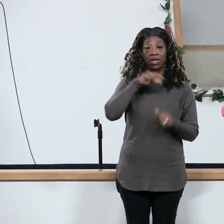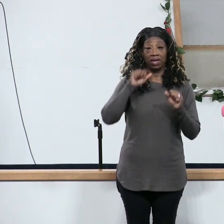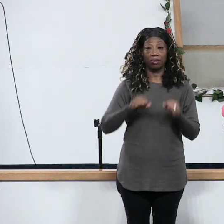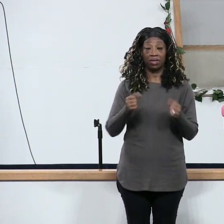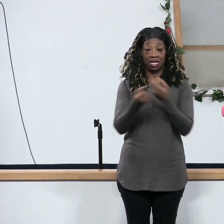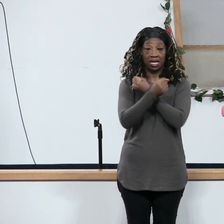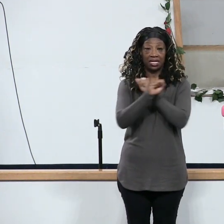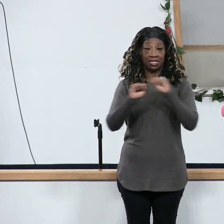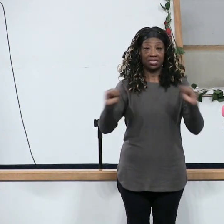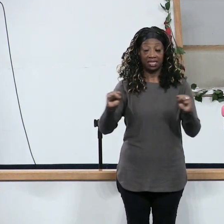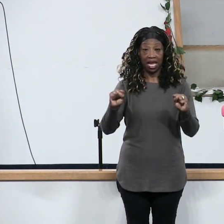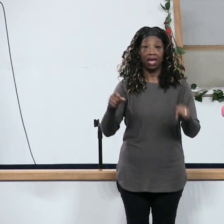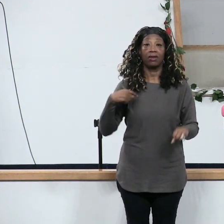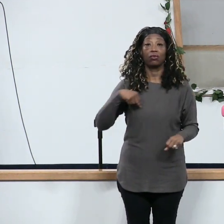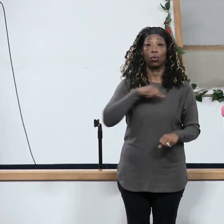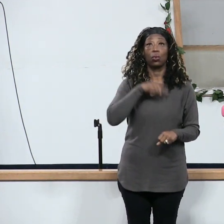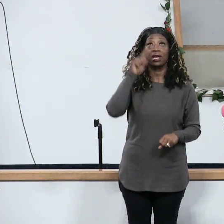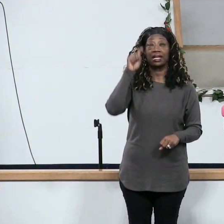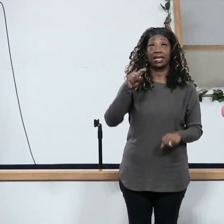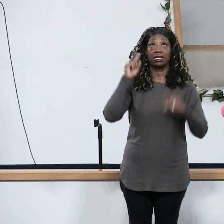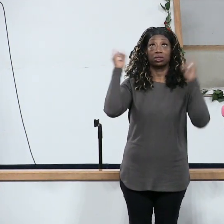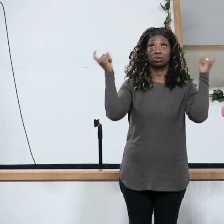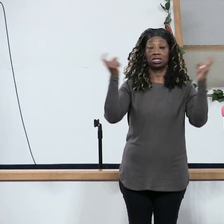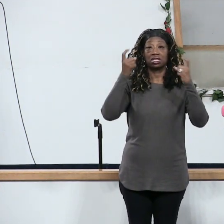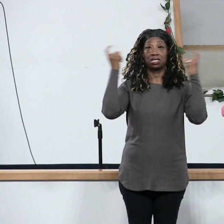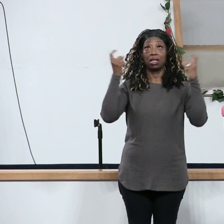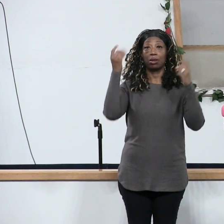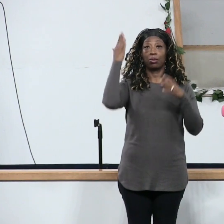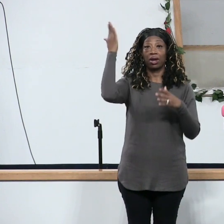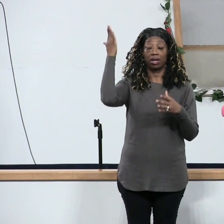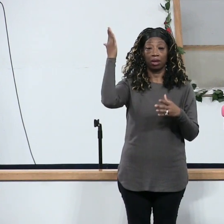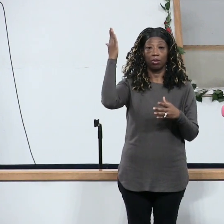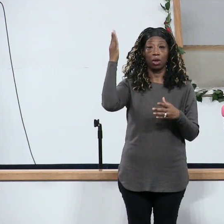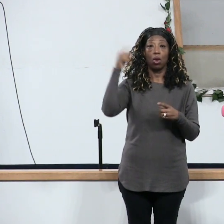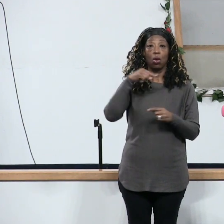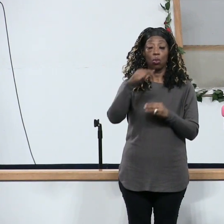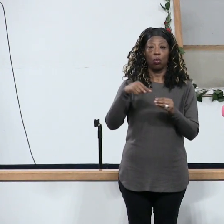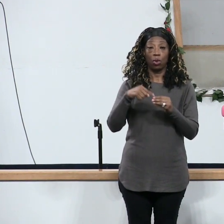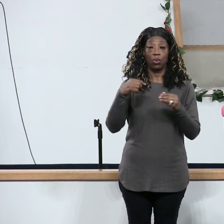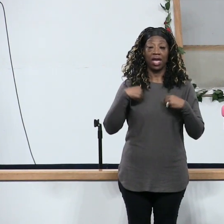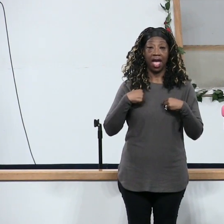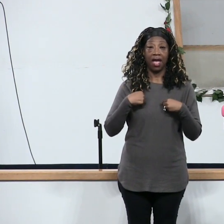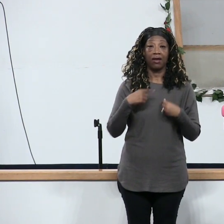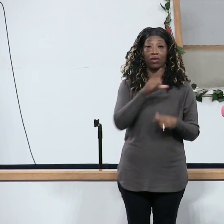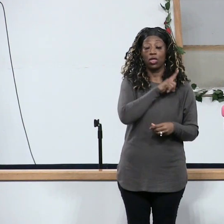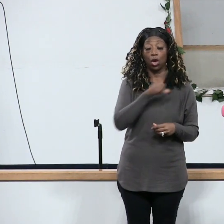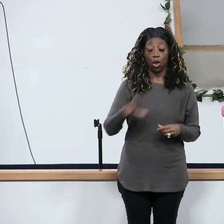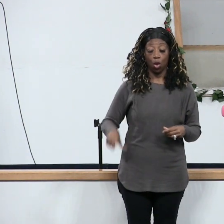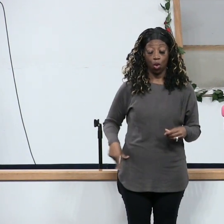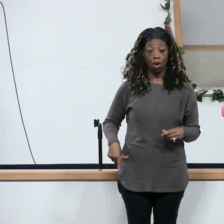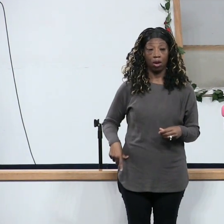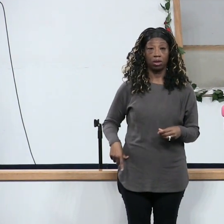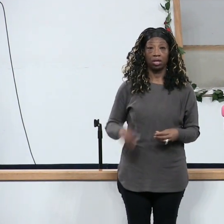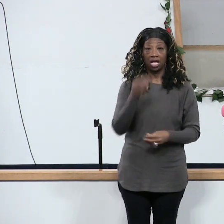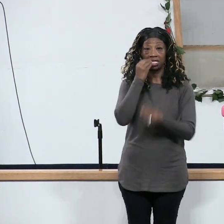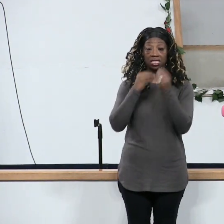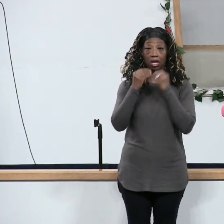also celebrate him when we have communion on first Sunday. On the first